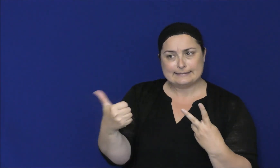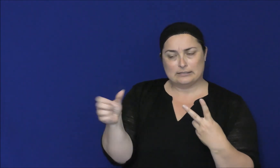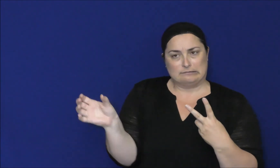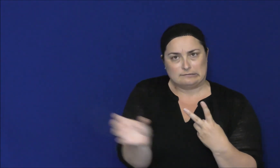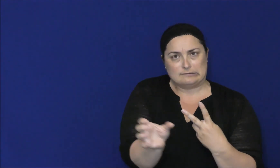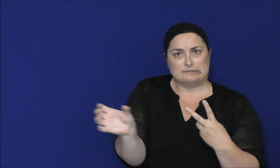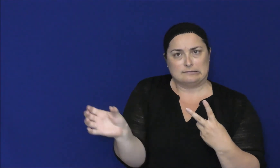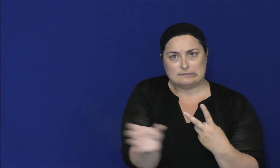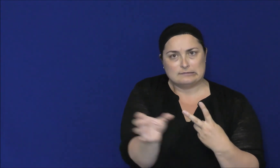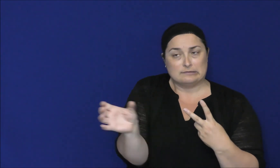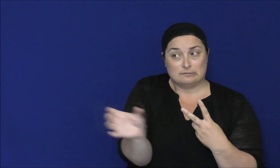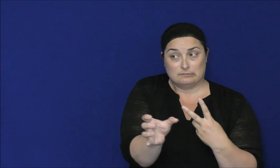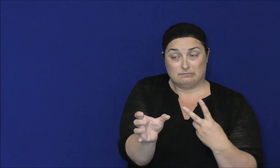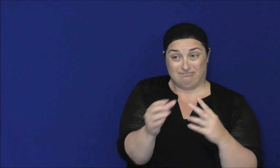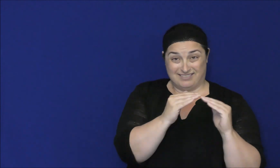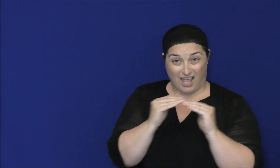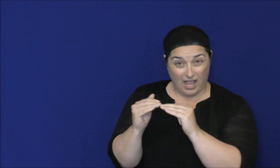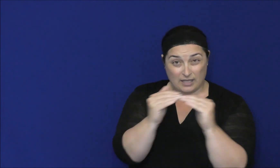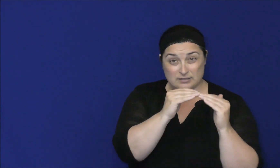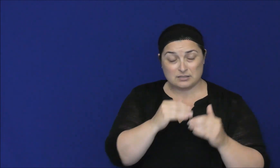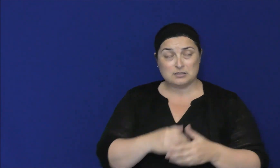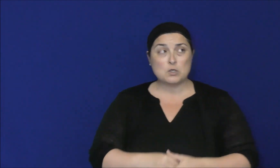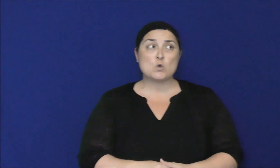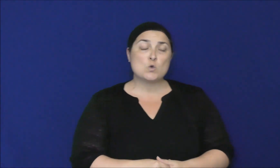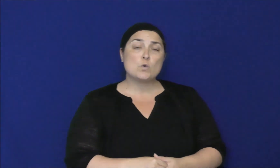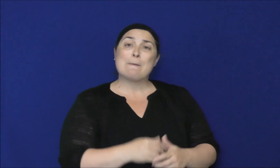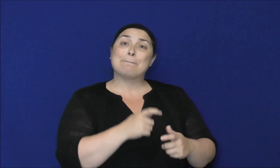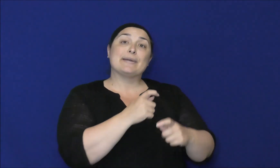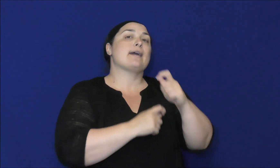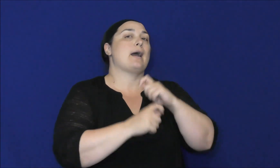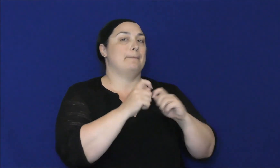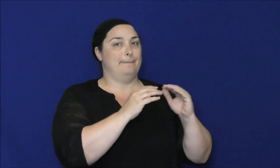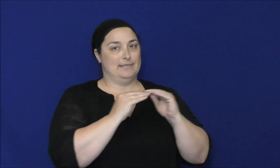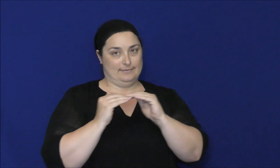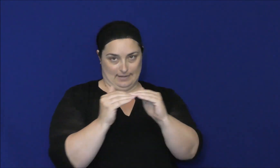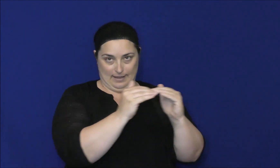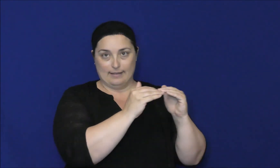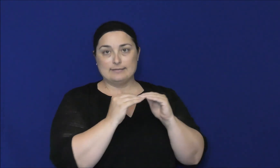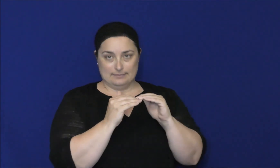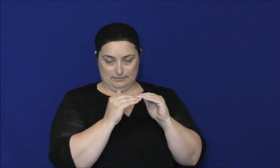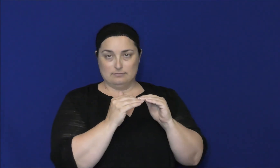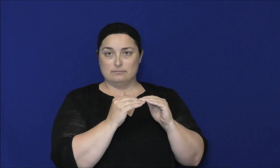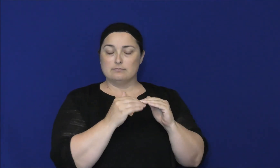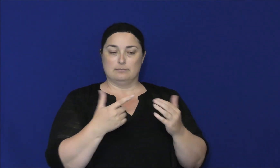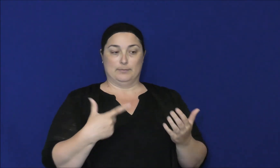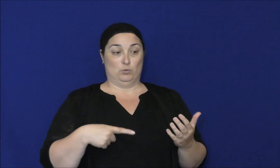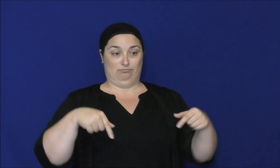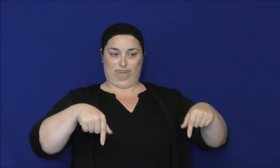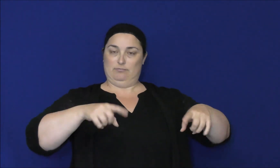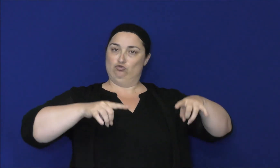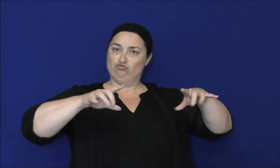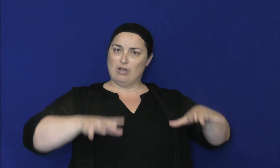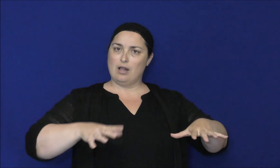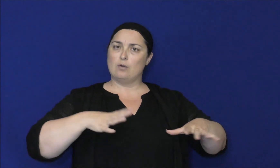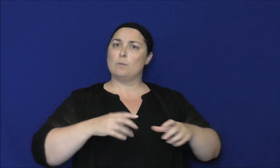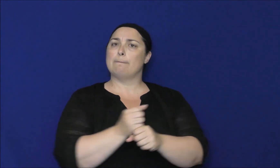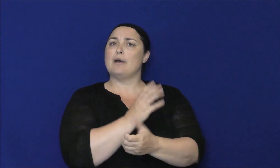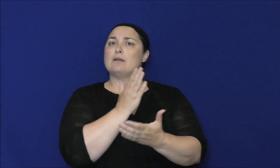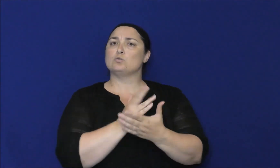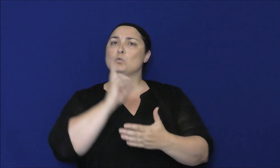standard practice? It's becoming standard practice because we in Australia want to ensure that deaf people, along